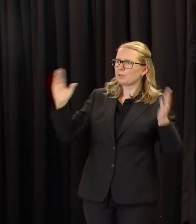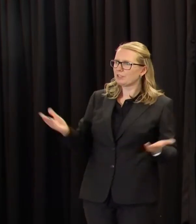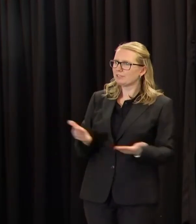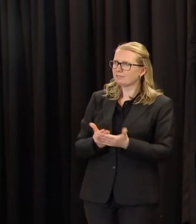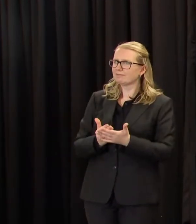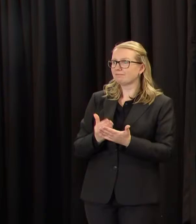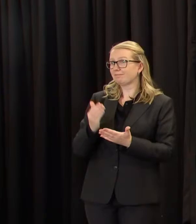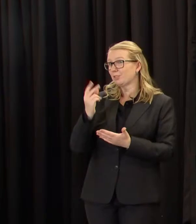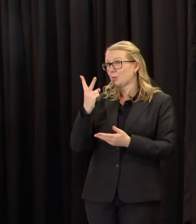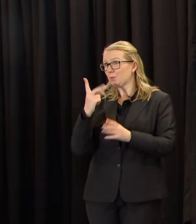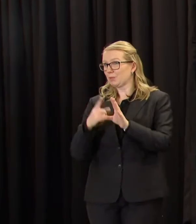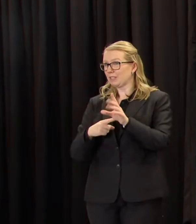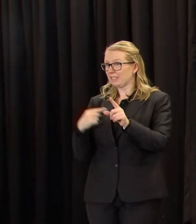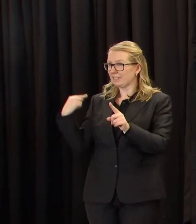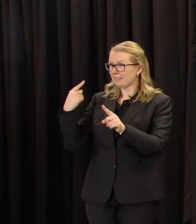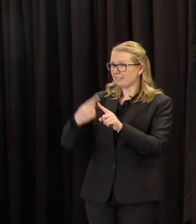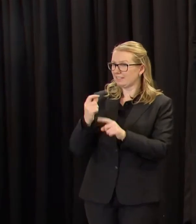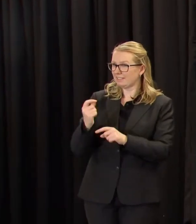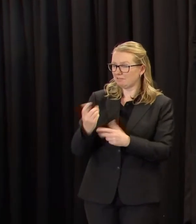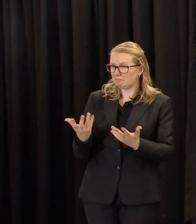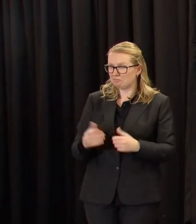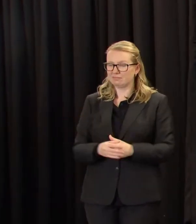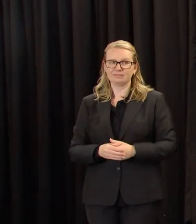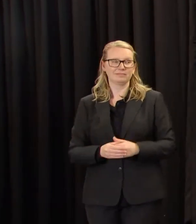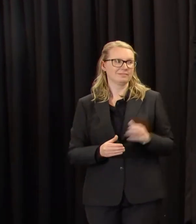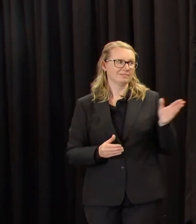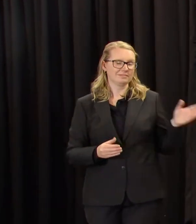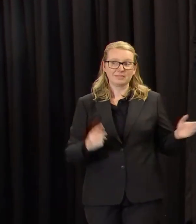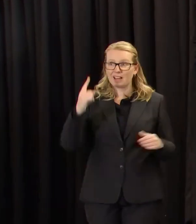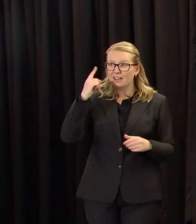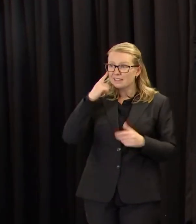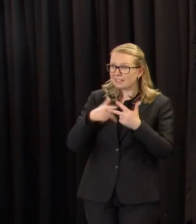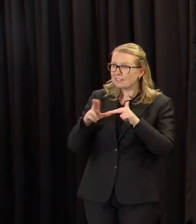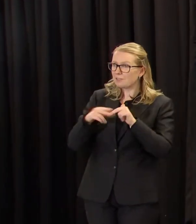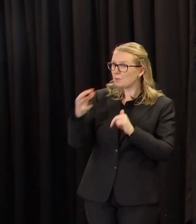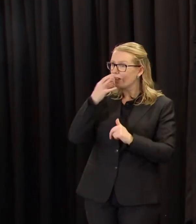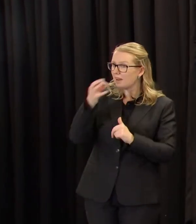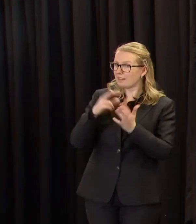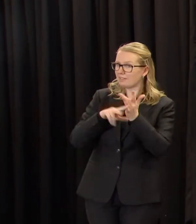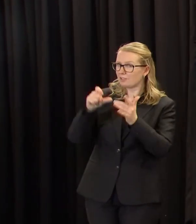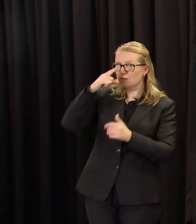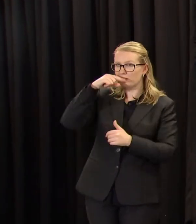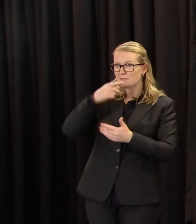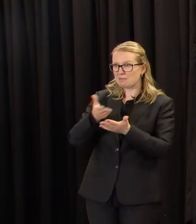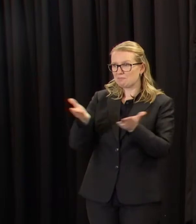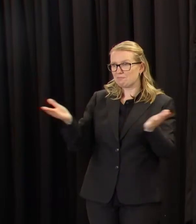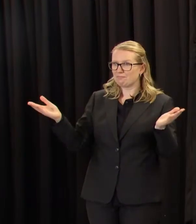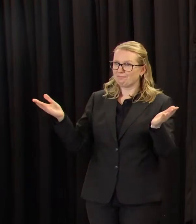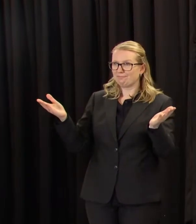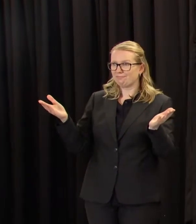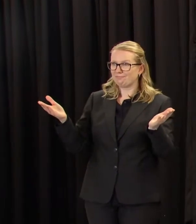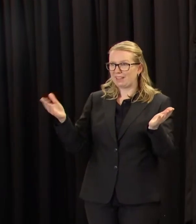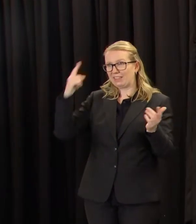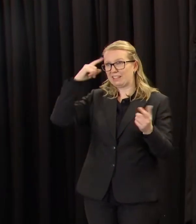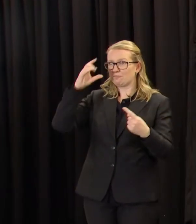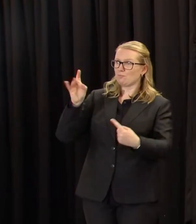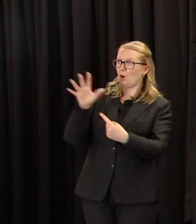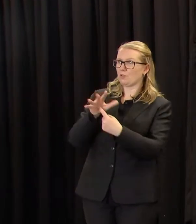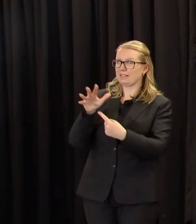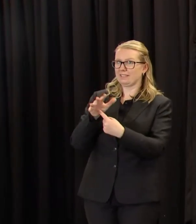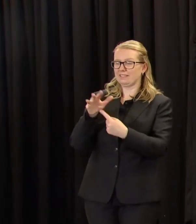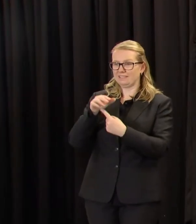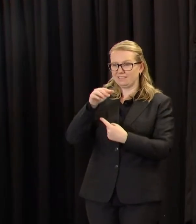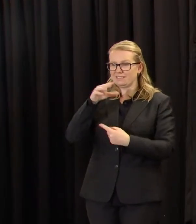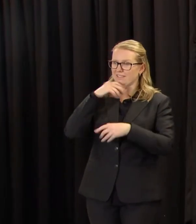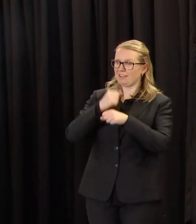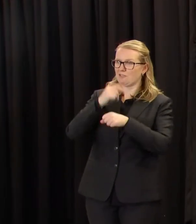2 years. Yeah. Well, I think if you ask Victorians whether people giving speeches on the floor of the Parliament is as important as